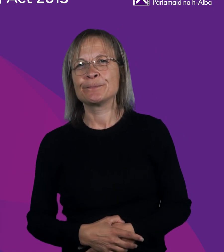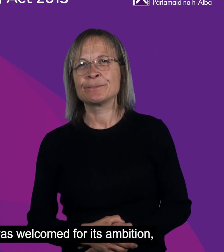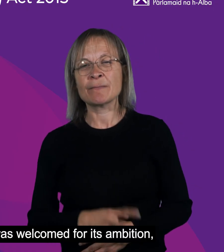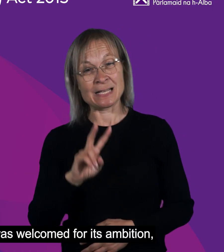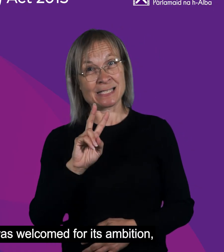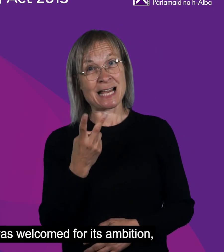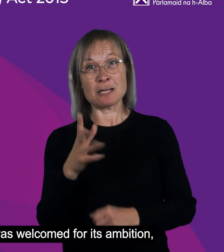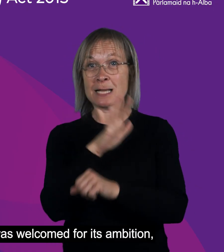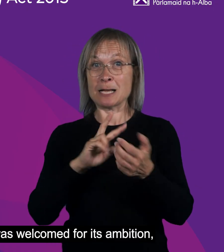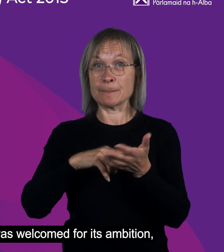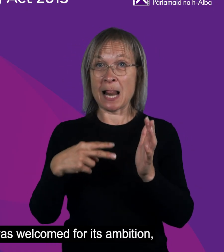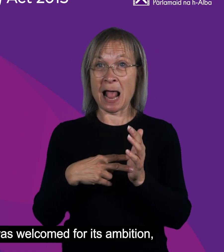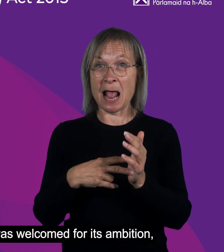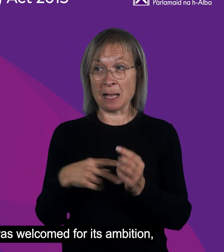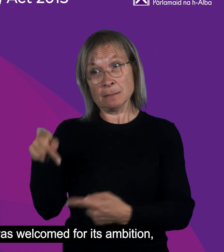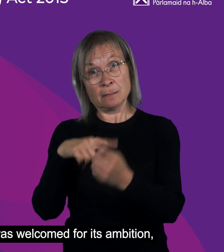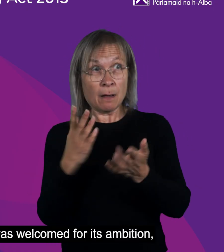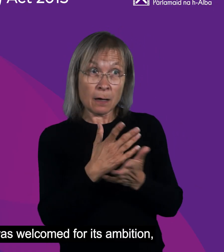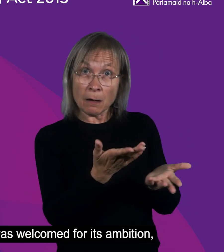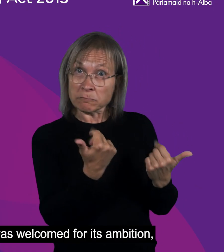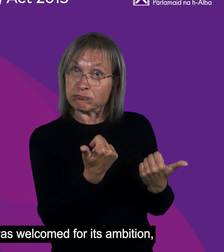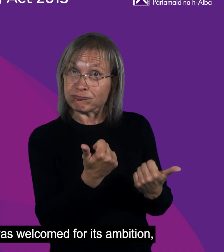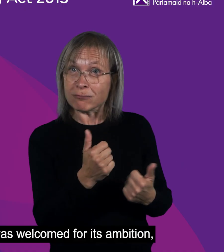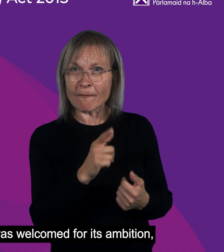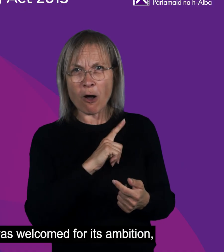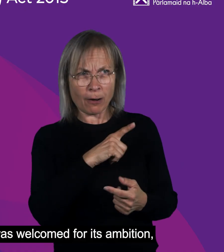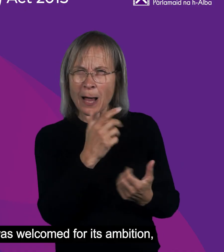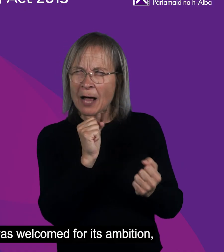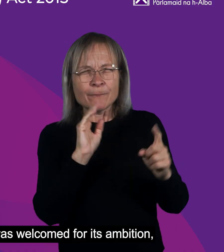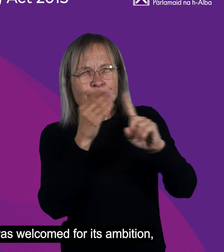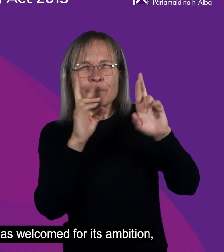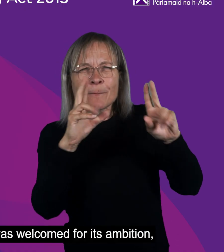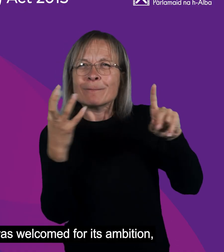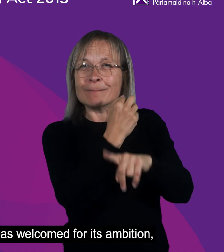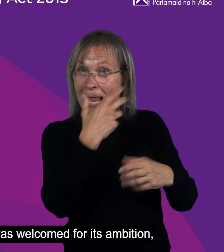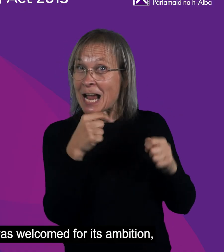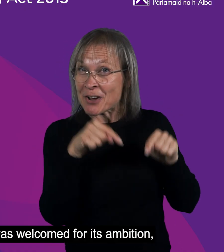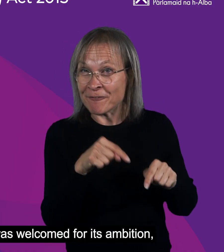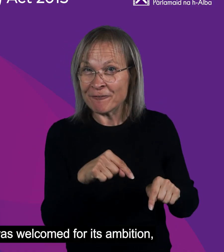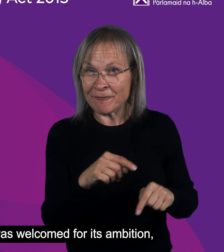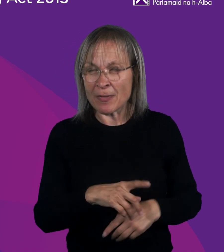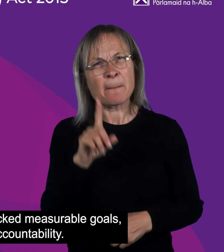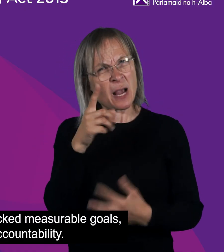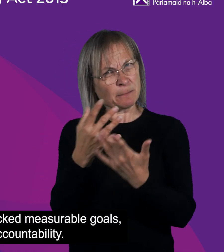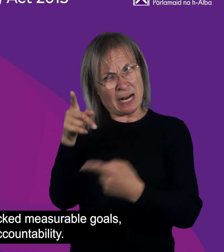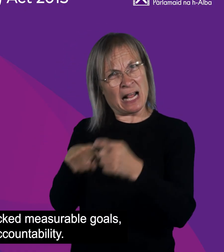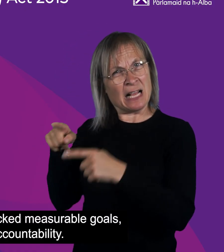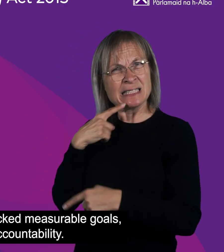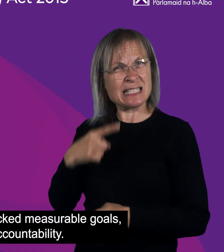While the second National Plan was welcomed for its ambition, many stakeholders felt it lacked measurable goals, timelines,